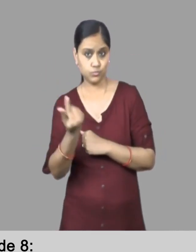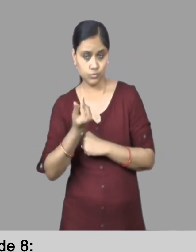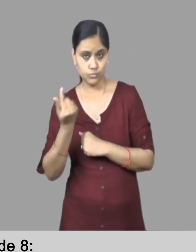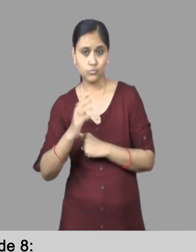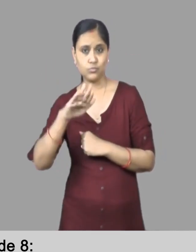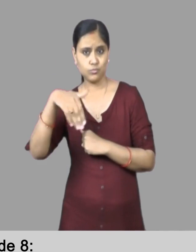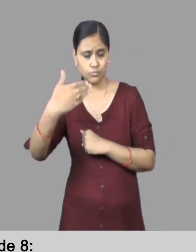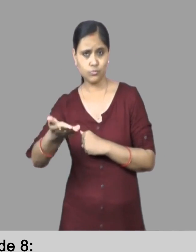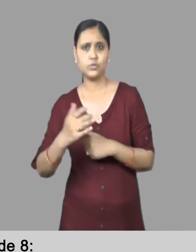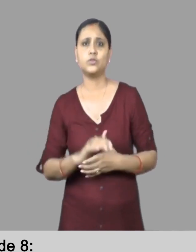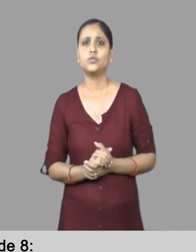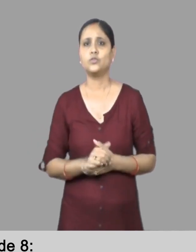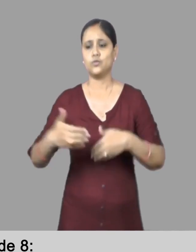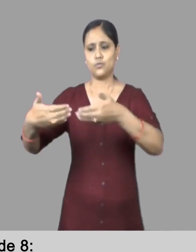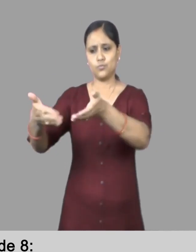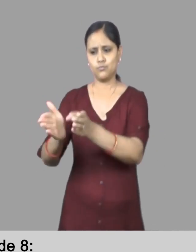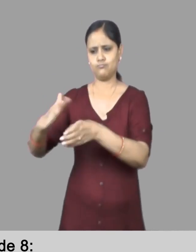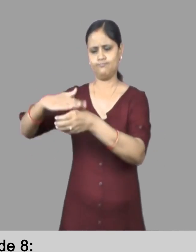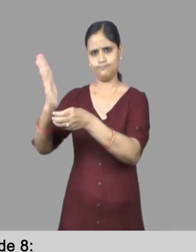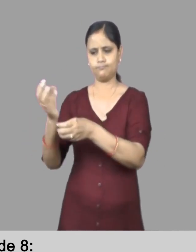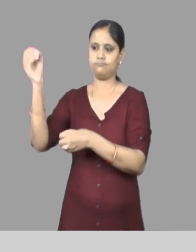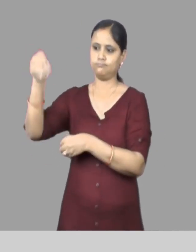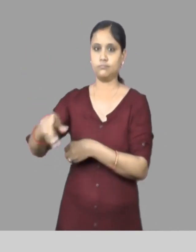covers, masks, gloves to be ensured.